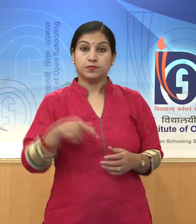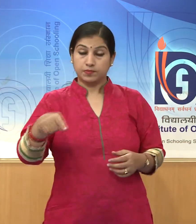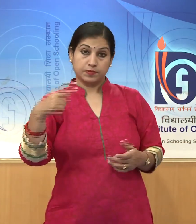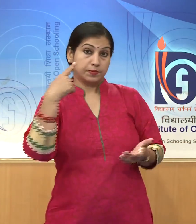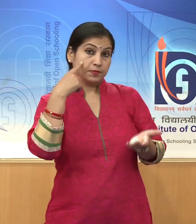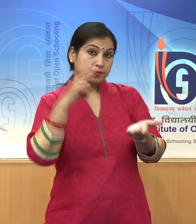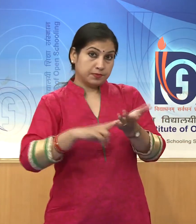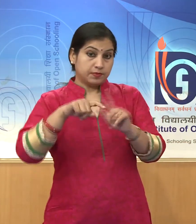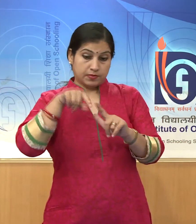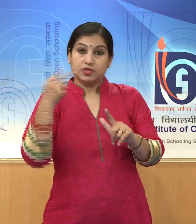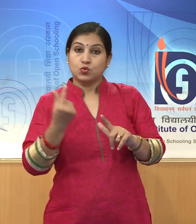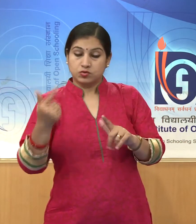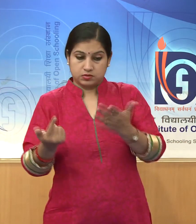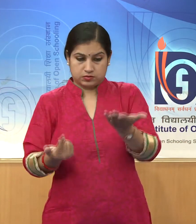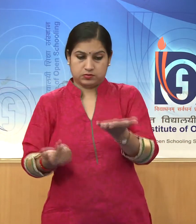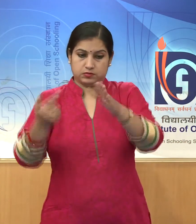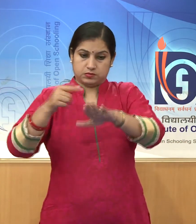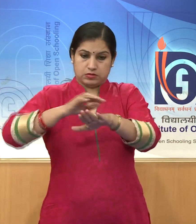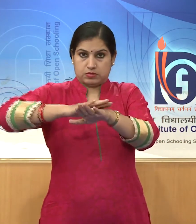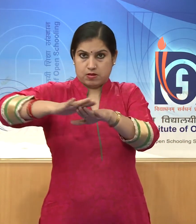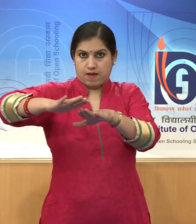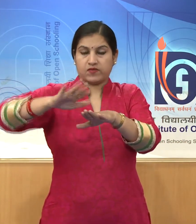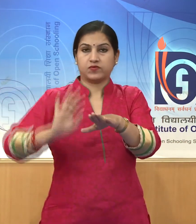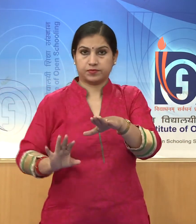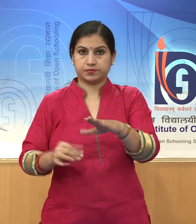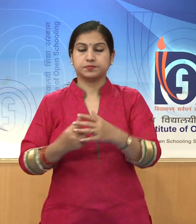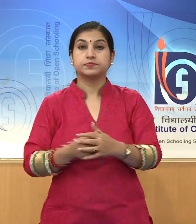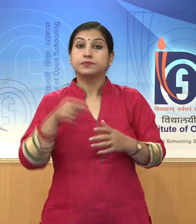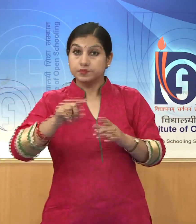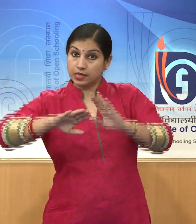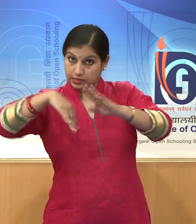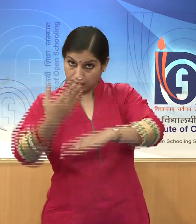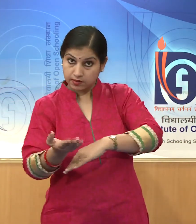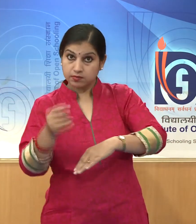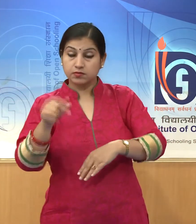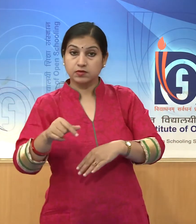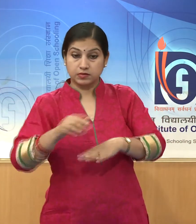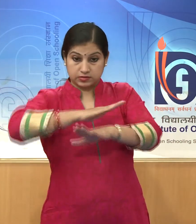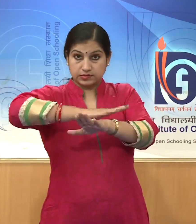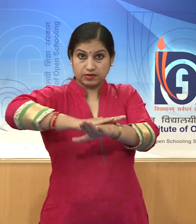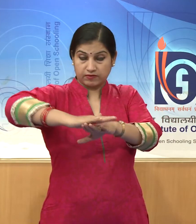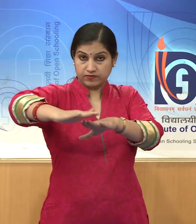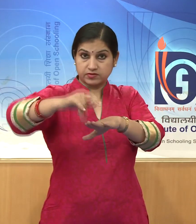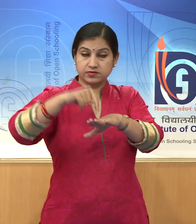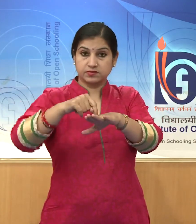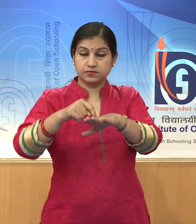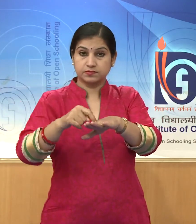Ink is used on it and then the surface is